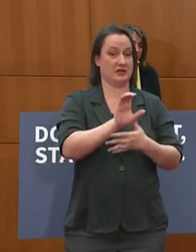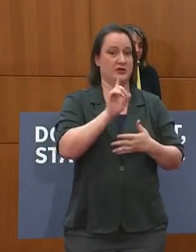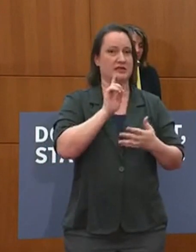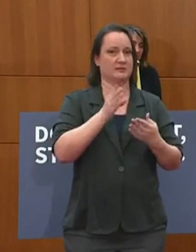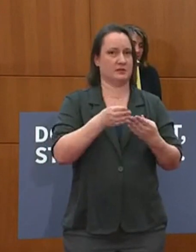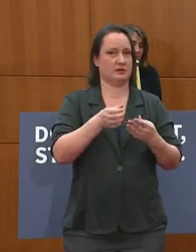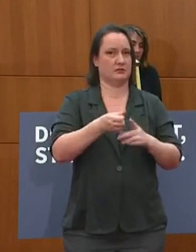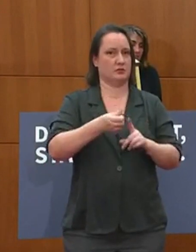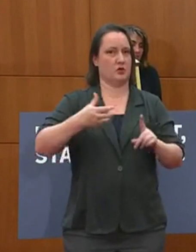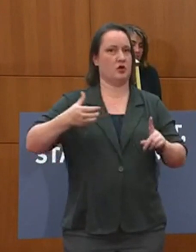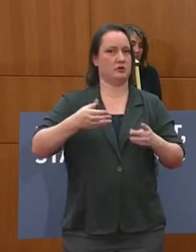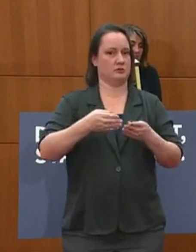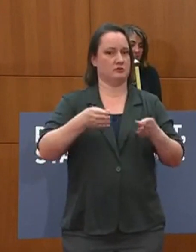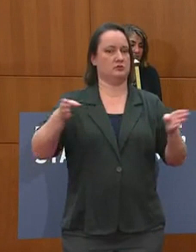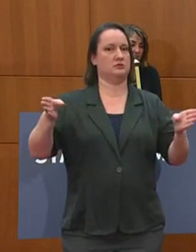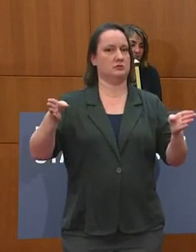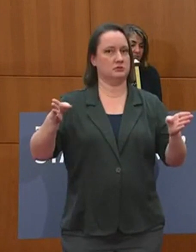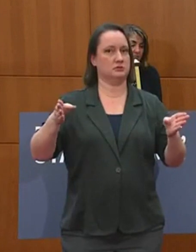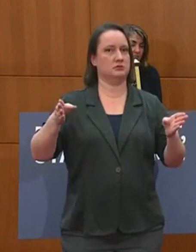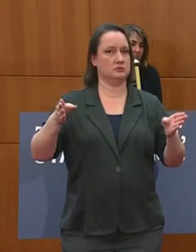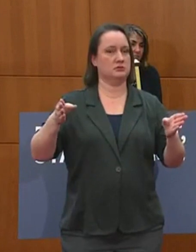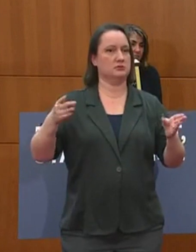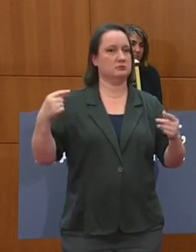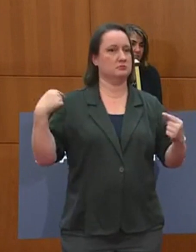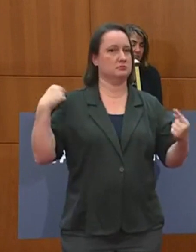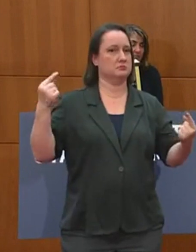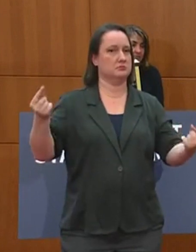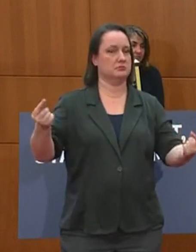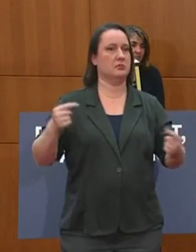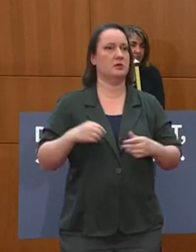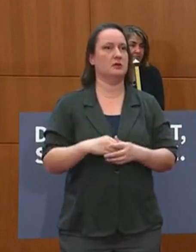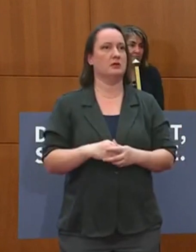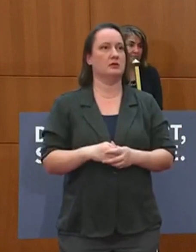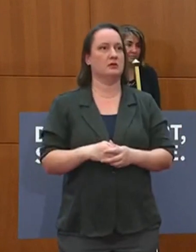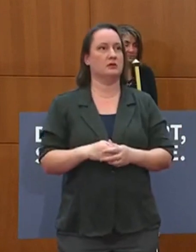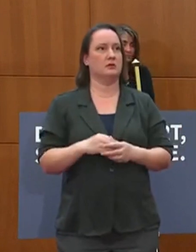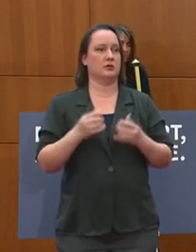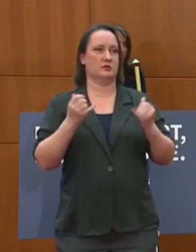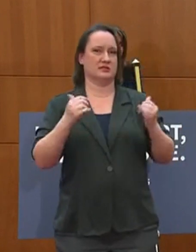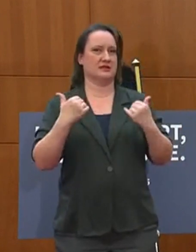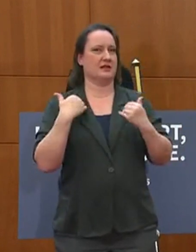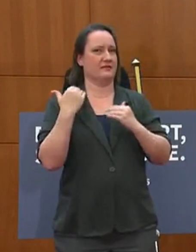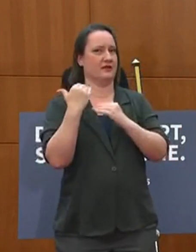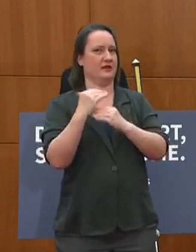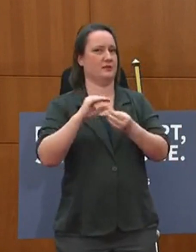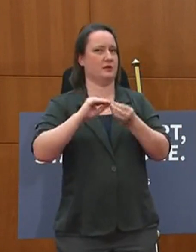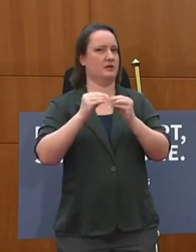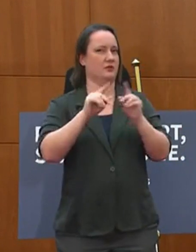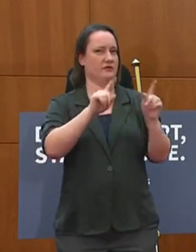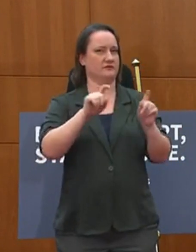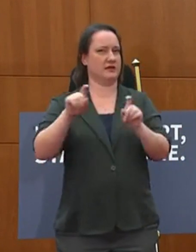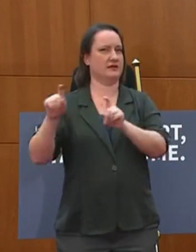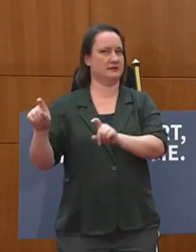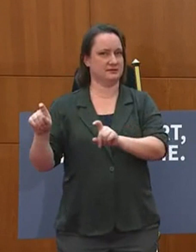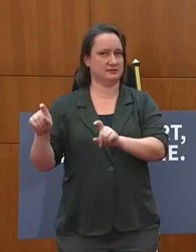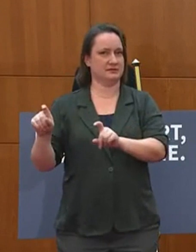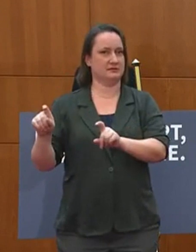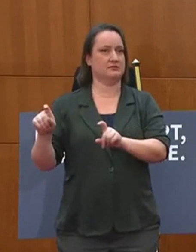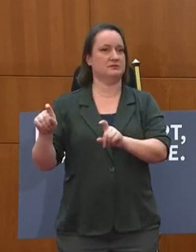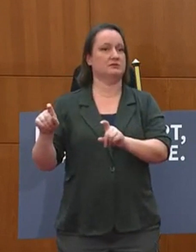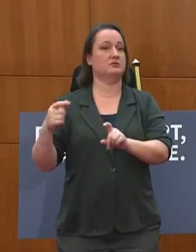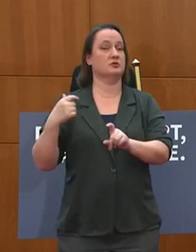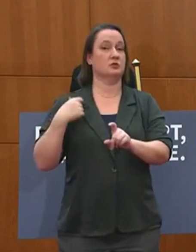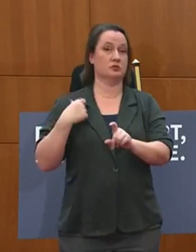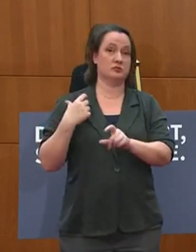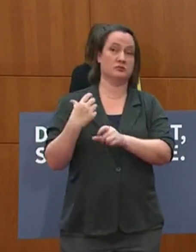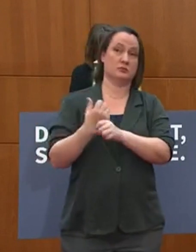pandemic, but we still have a limited number of tests. We've had expansion in that number,